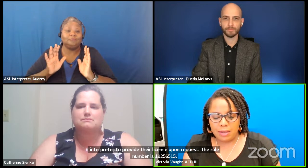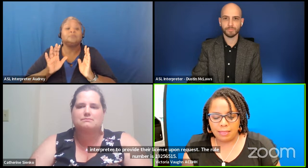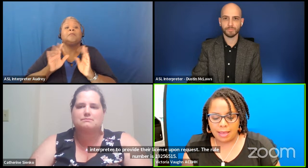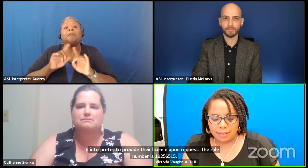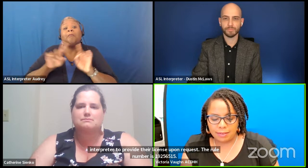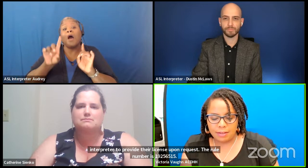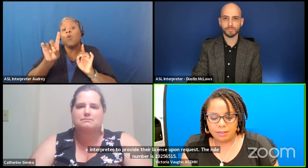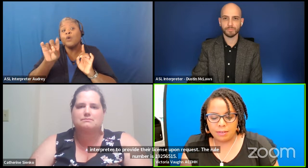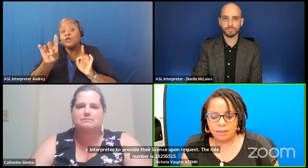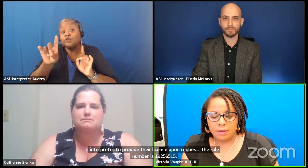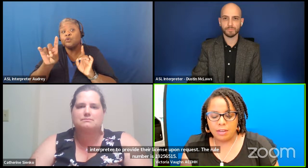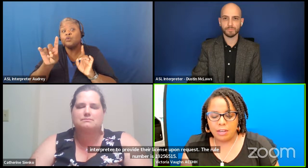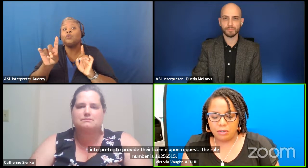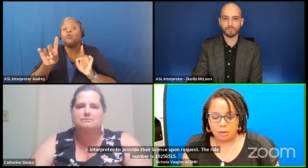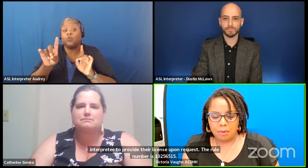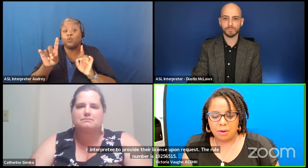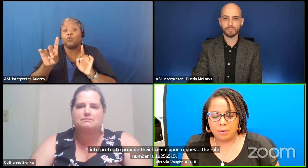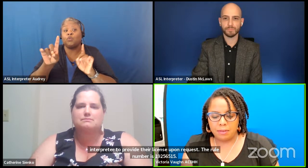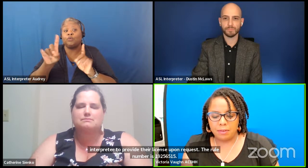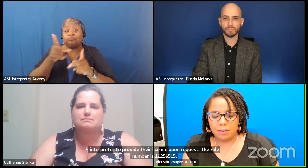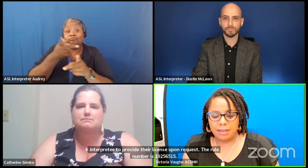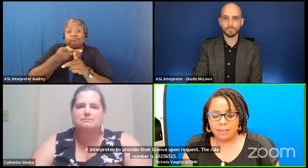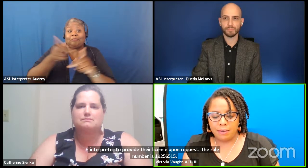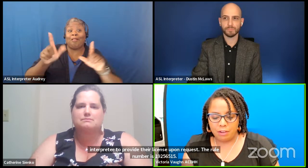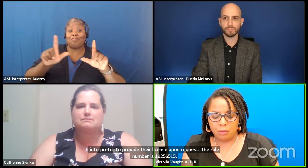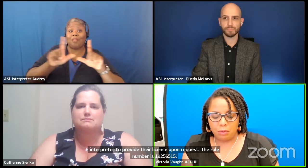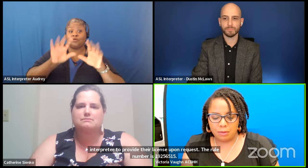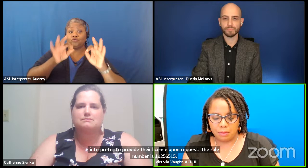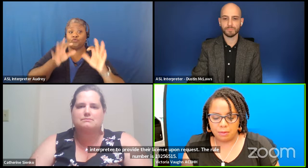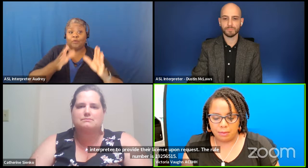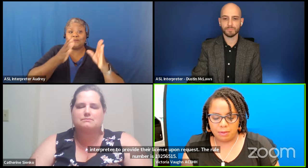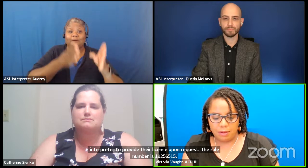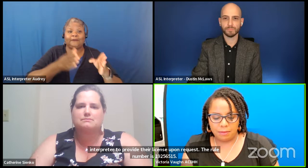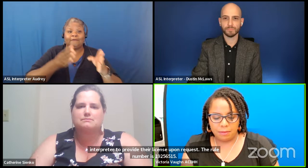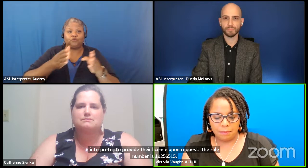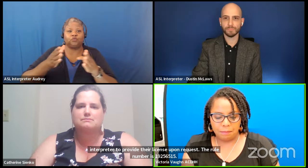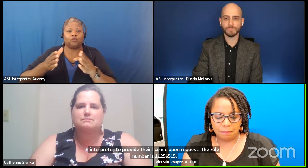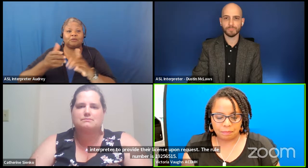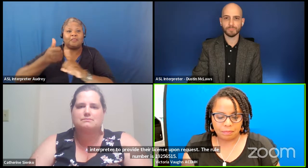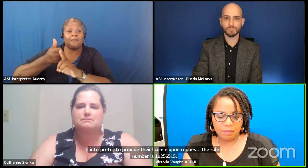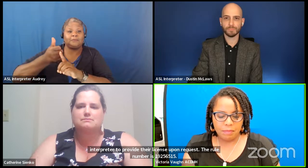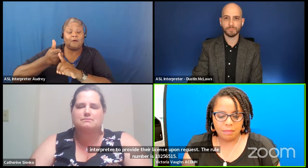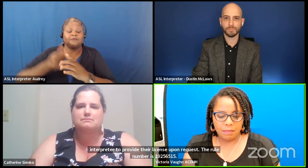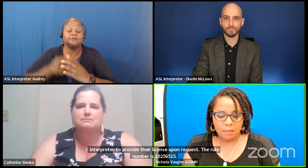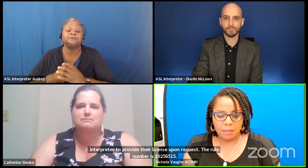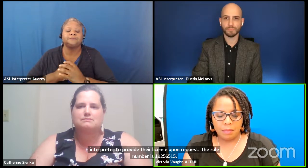do oversee and license interpreters as individuals themselves.